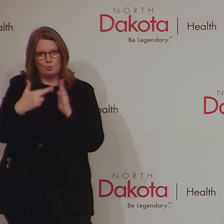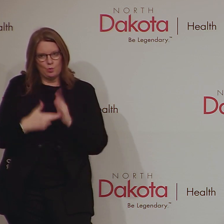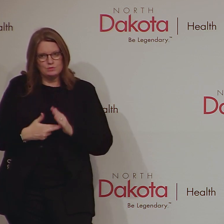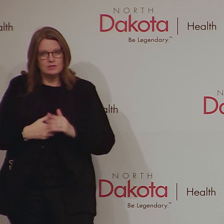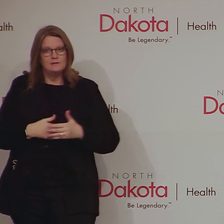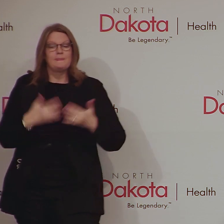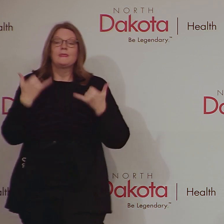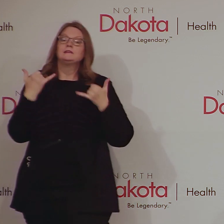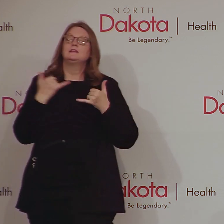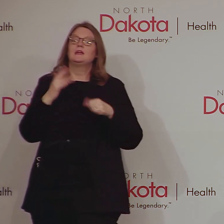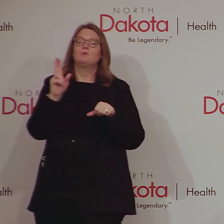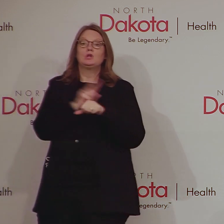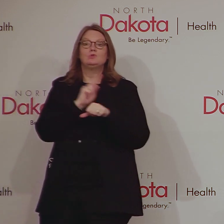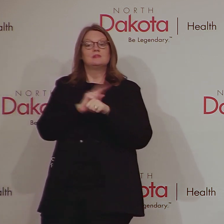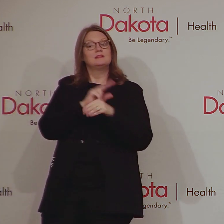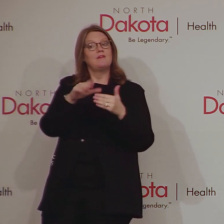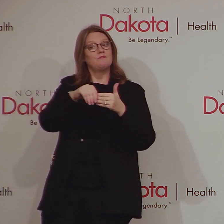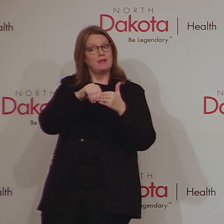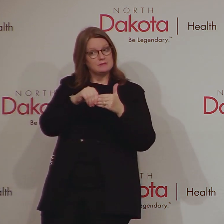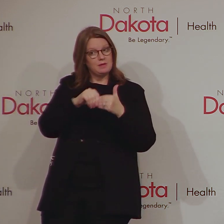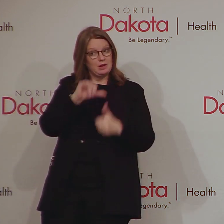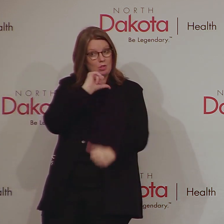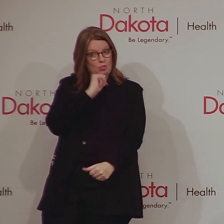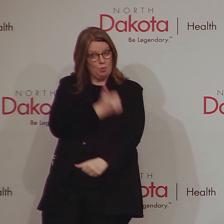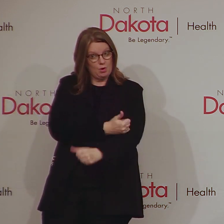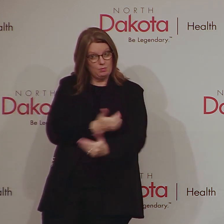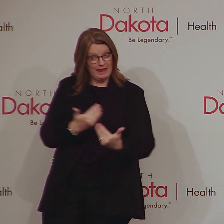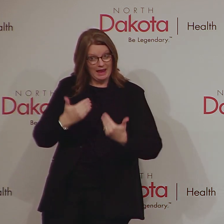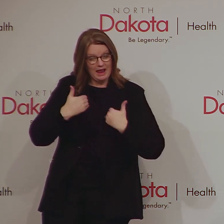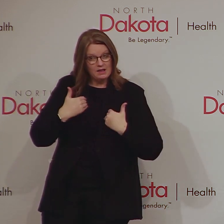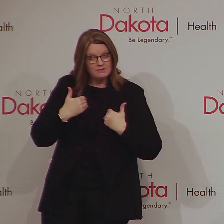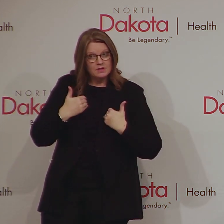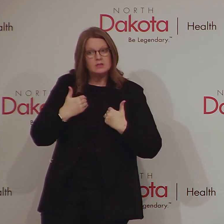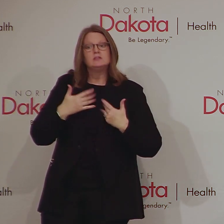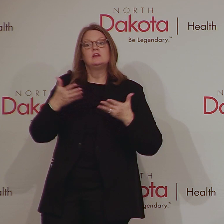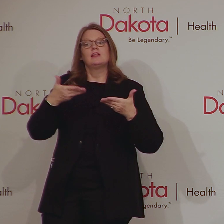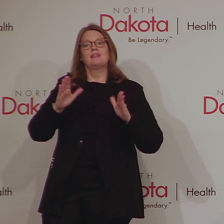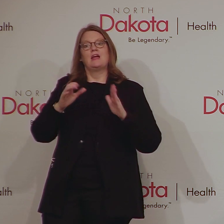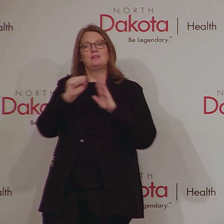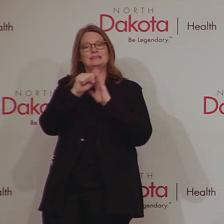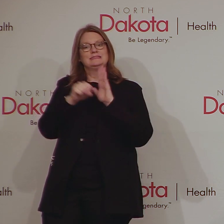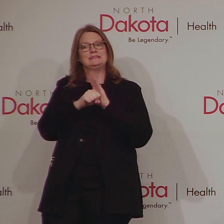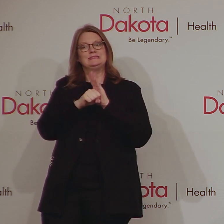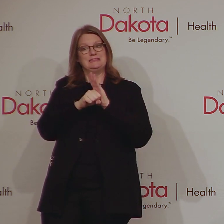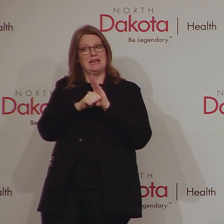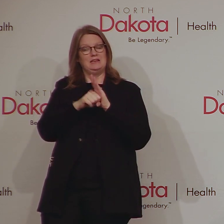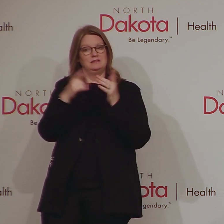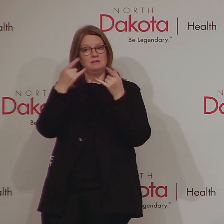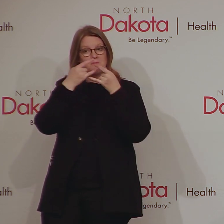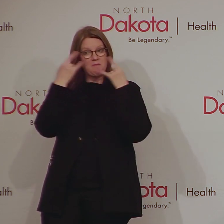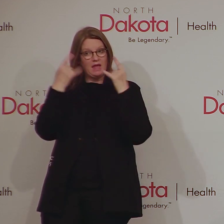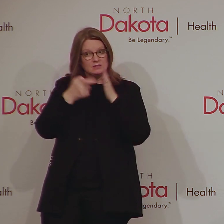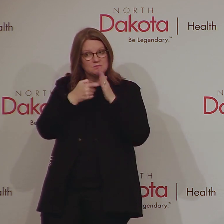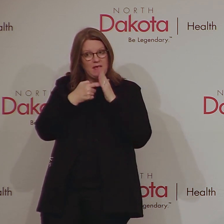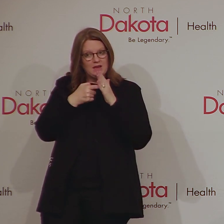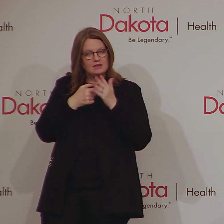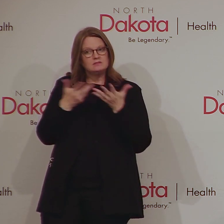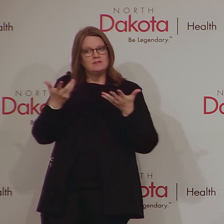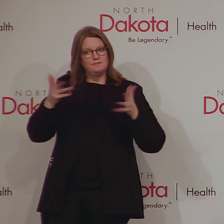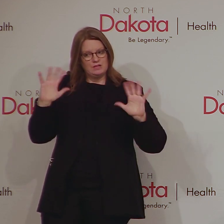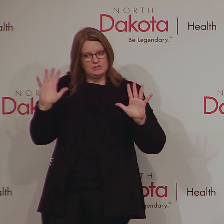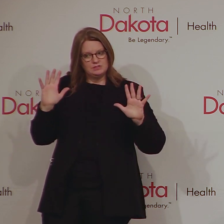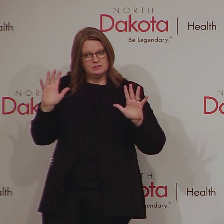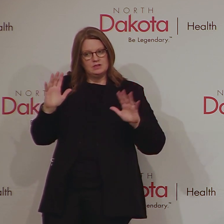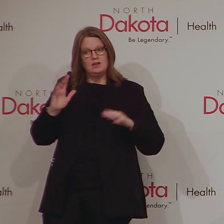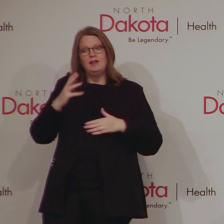we're utilizing that flexibility and authority we have to allow the statewide mask mandate to expire at 8